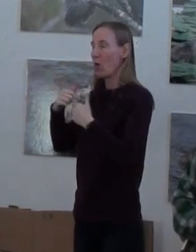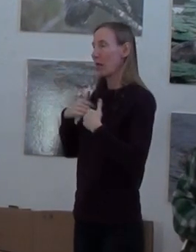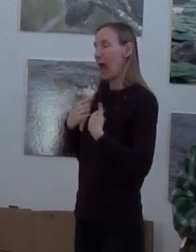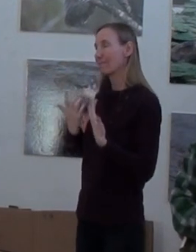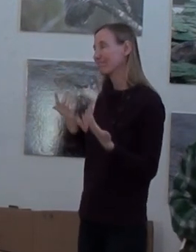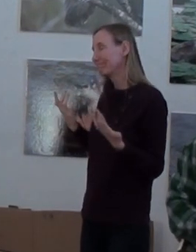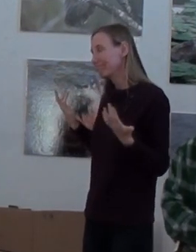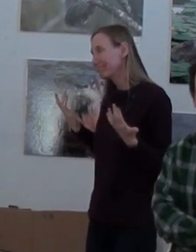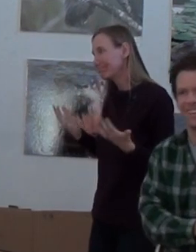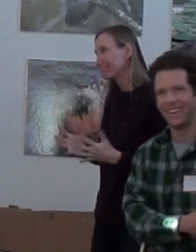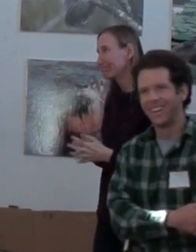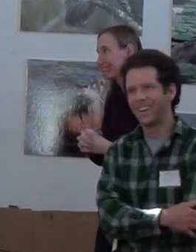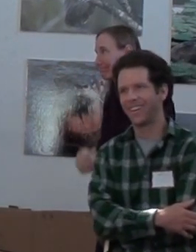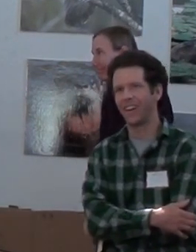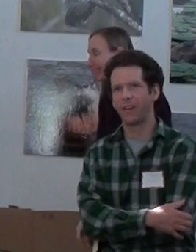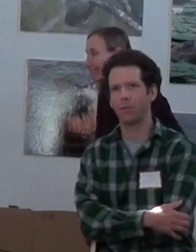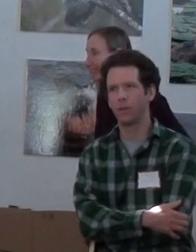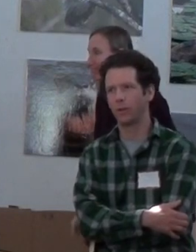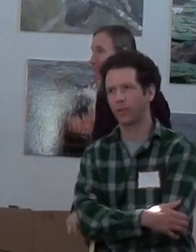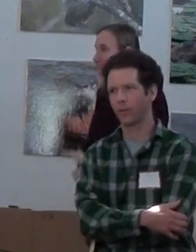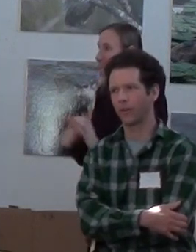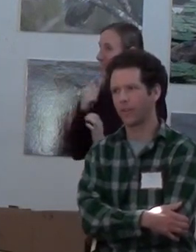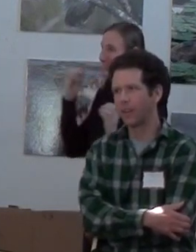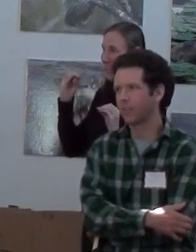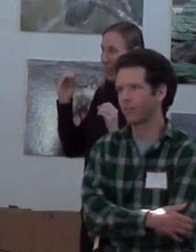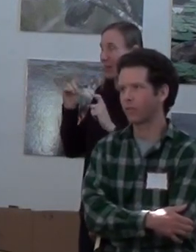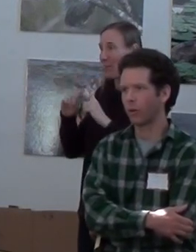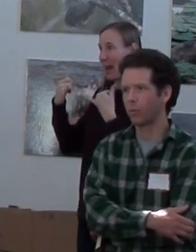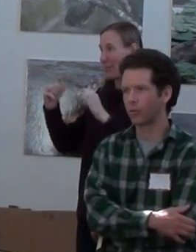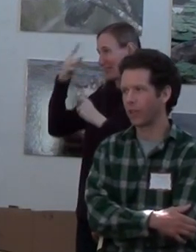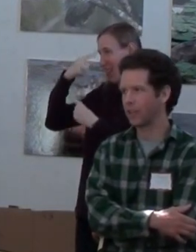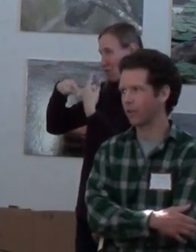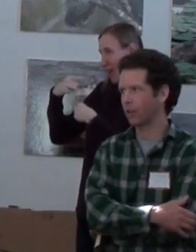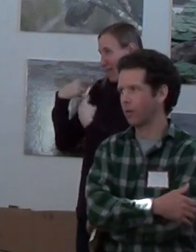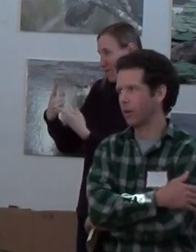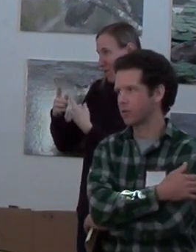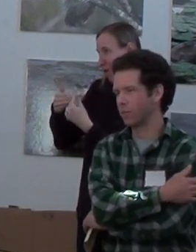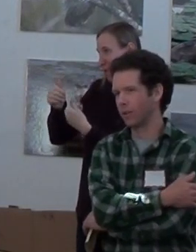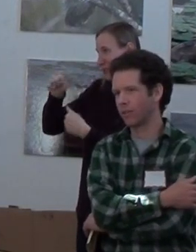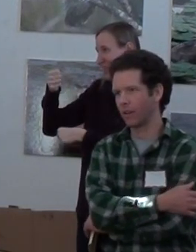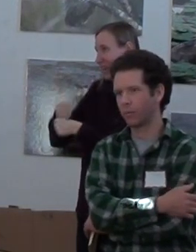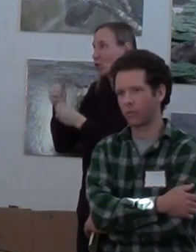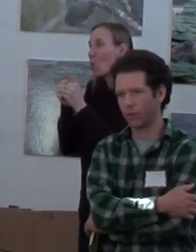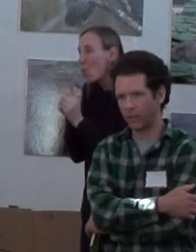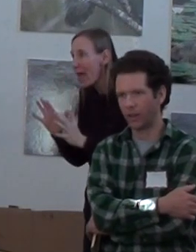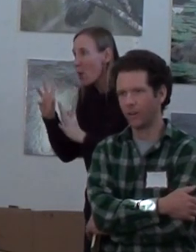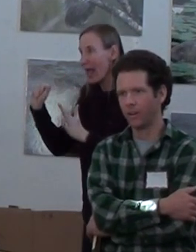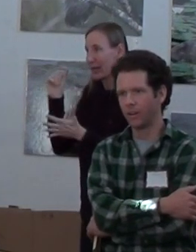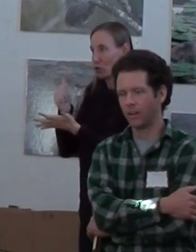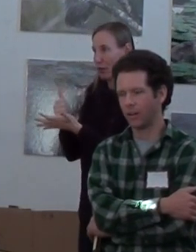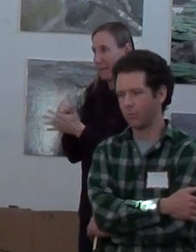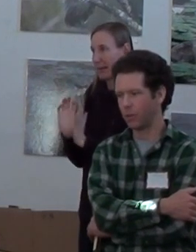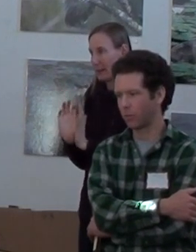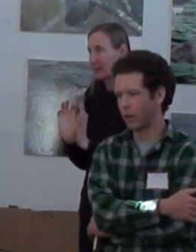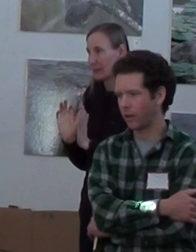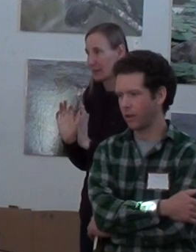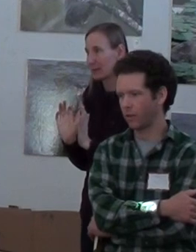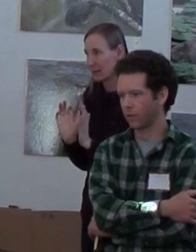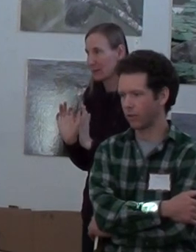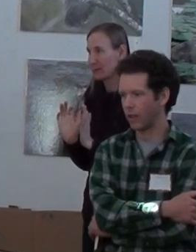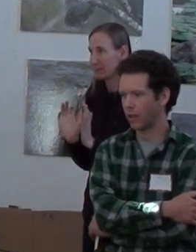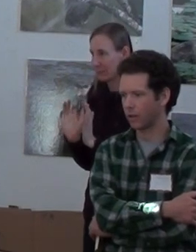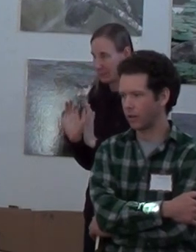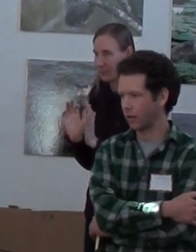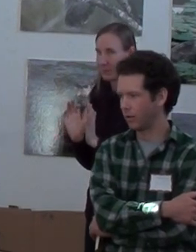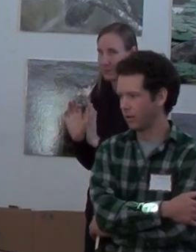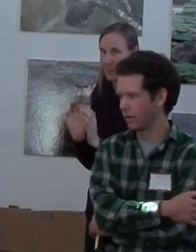much to say, and I'm still here. You know, I've been doing this for almost 10 years now without treatments, and I'm still here. And the reality